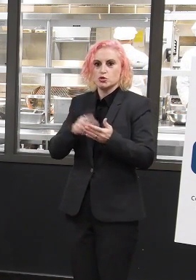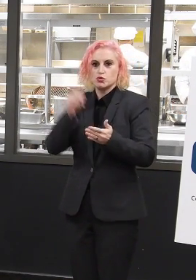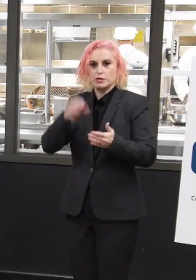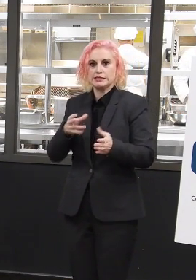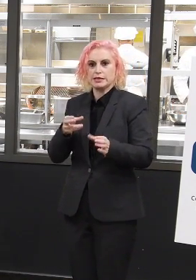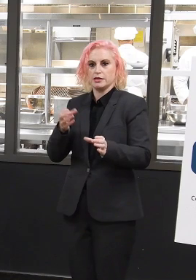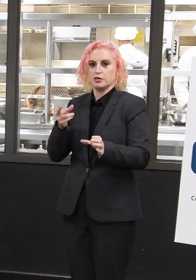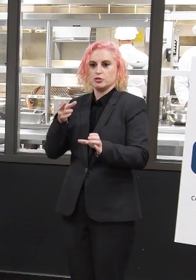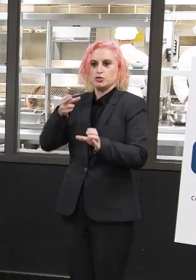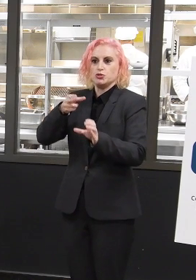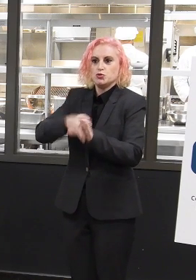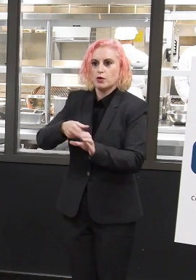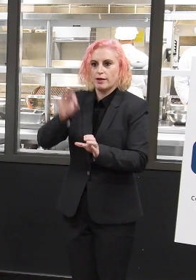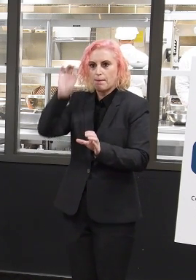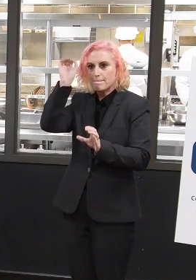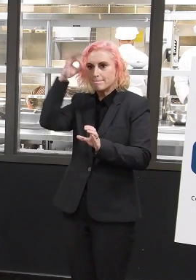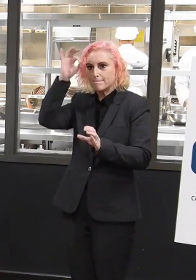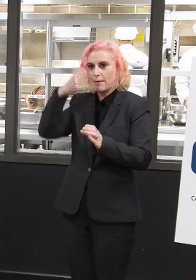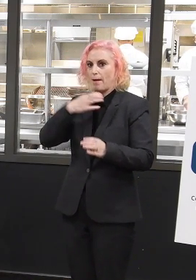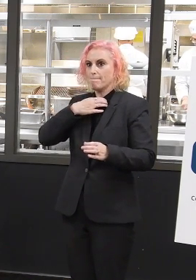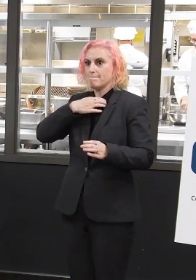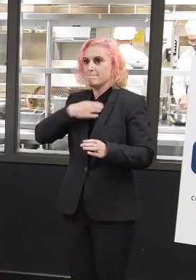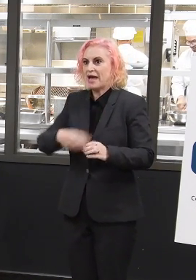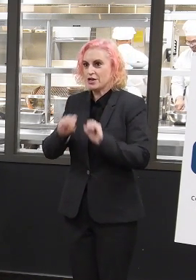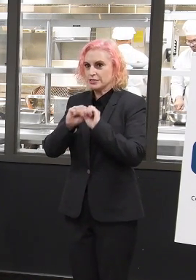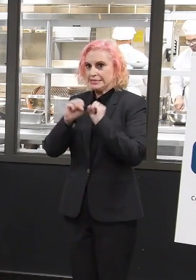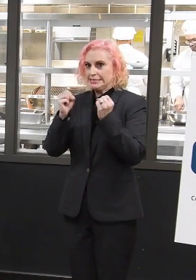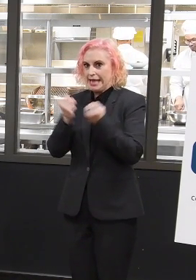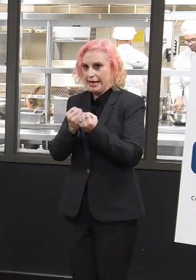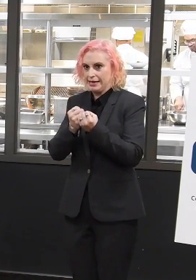Pineapple Passion Society.